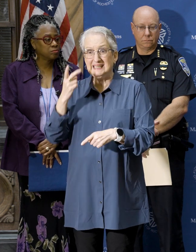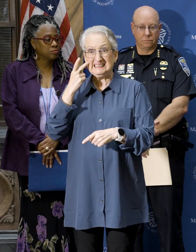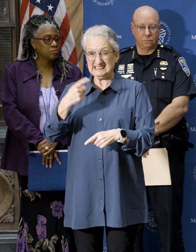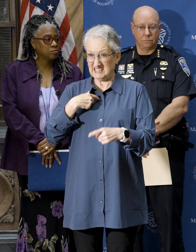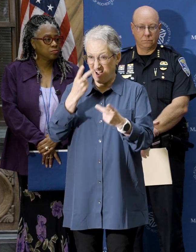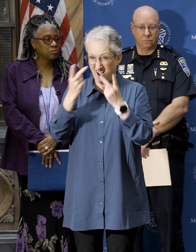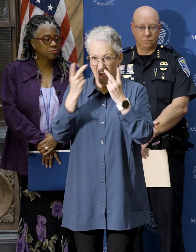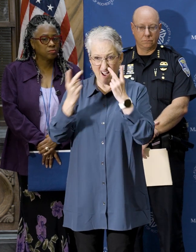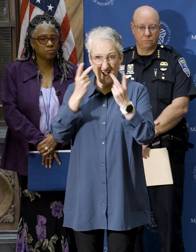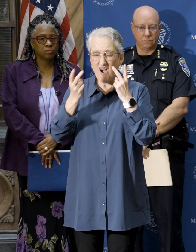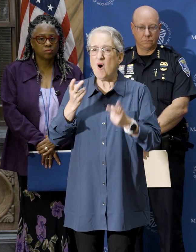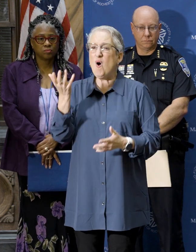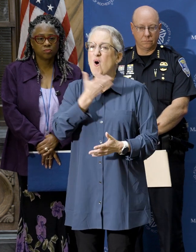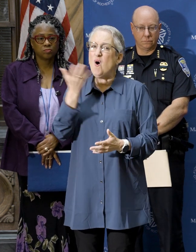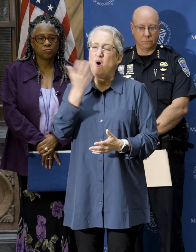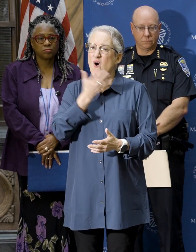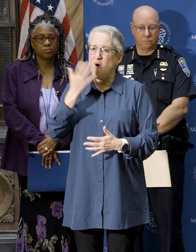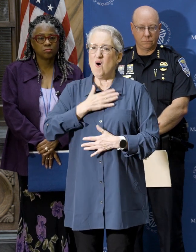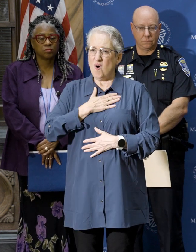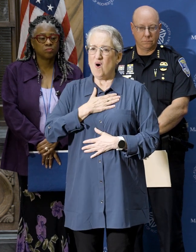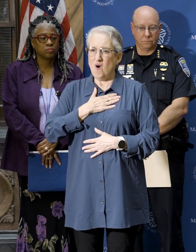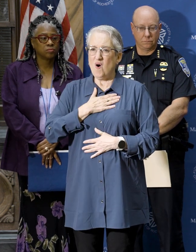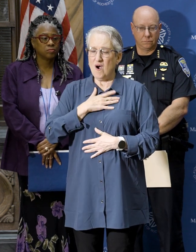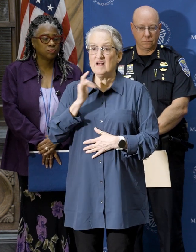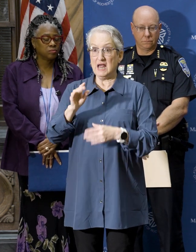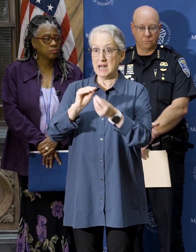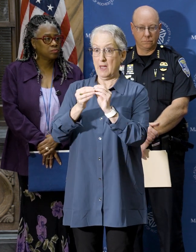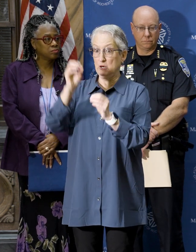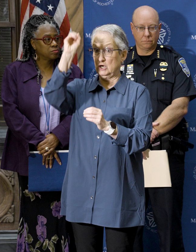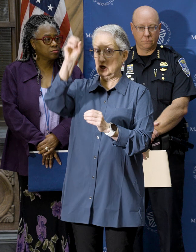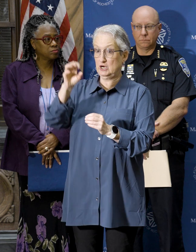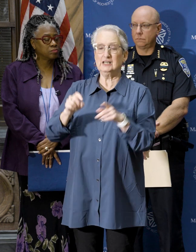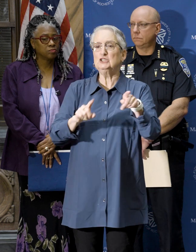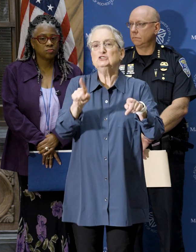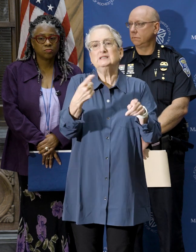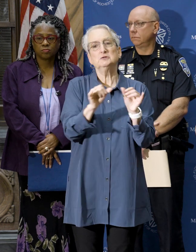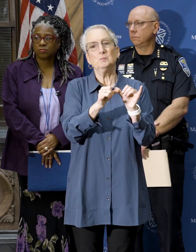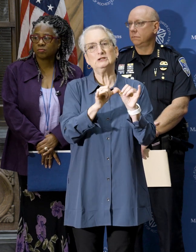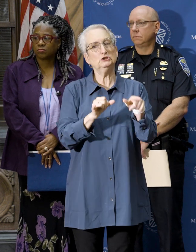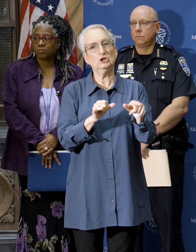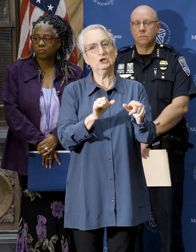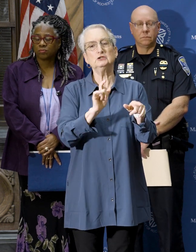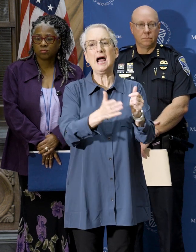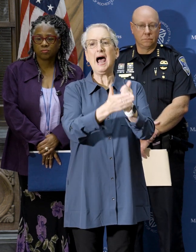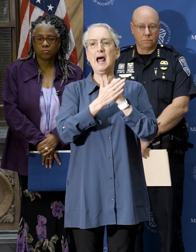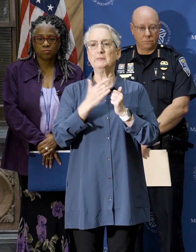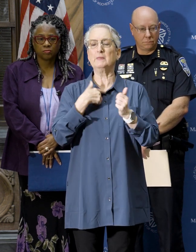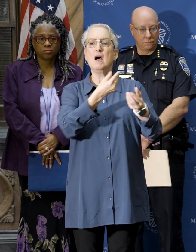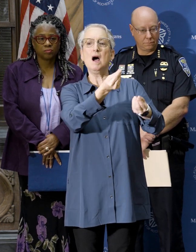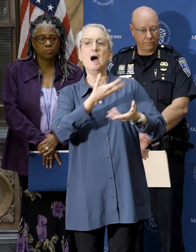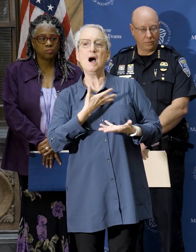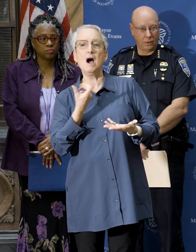about. But these numbers do serve as a valuable purpose, because they tell us whether our strategies to reduce gun violence are